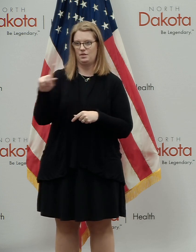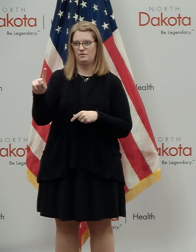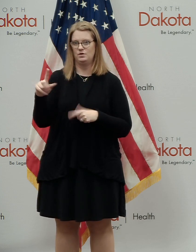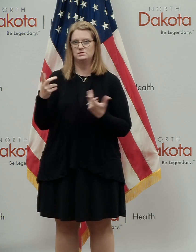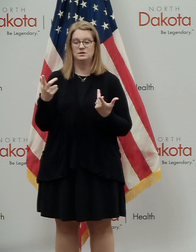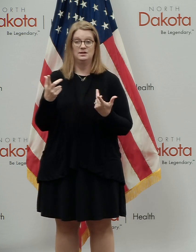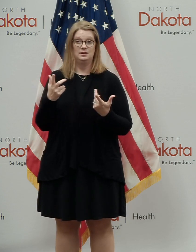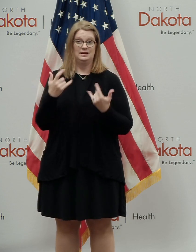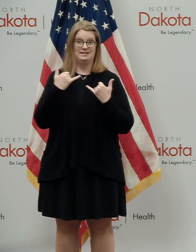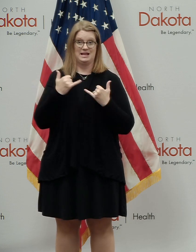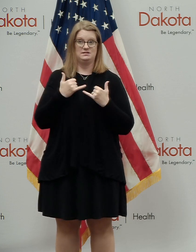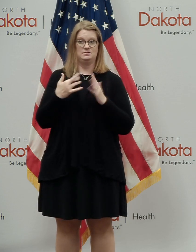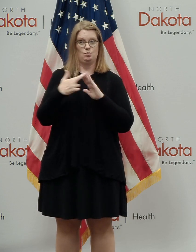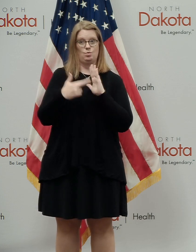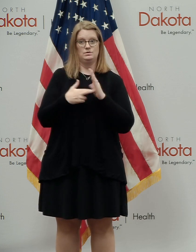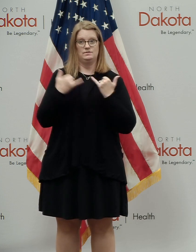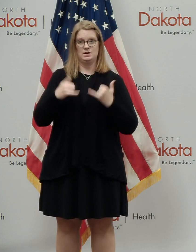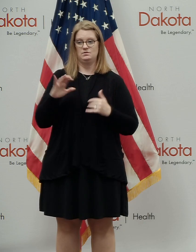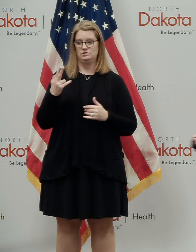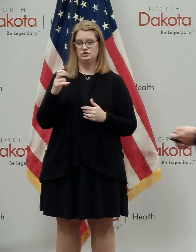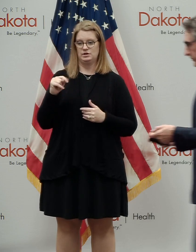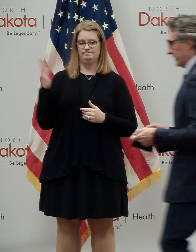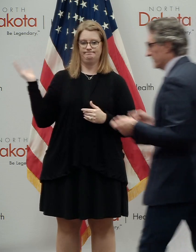of the land as of today. Chet.